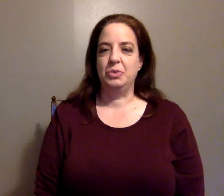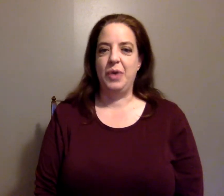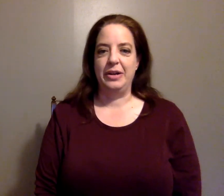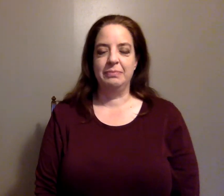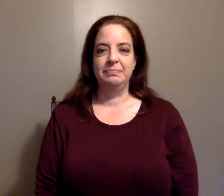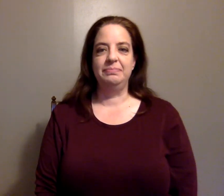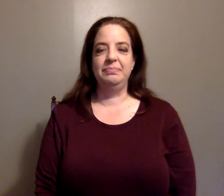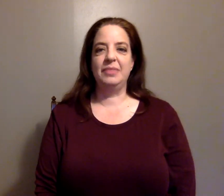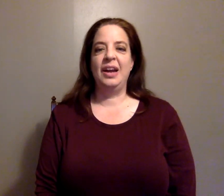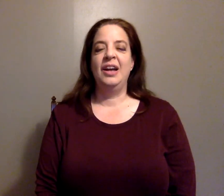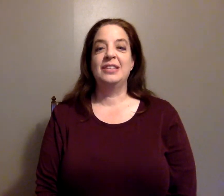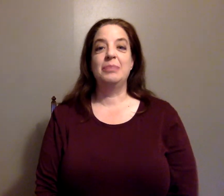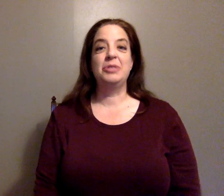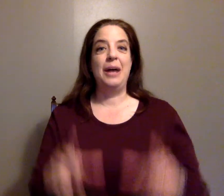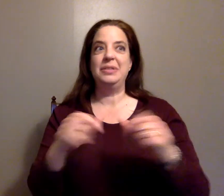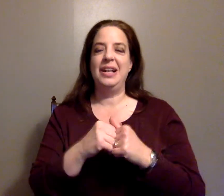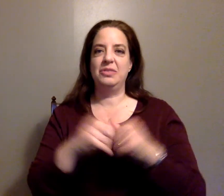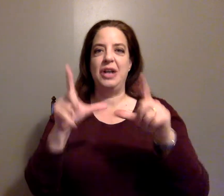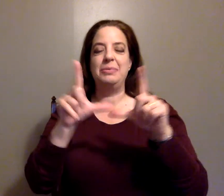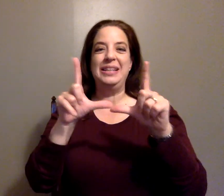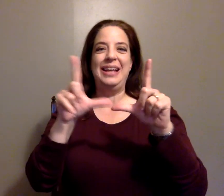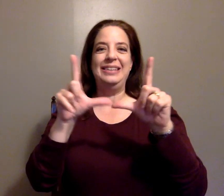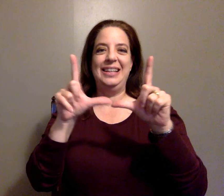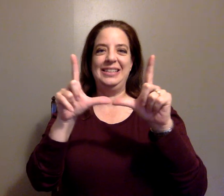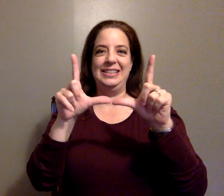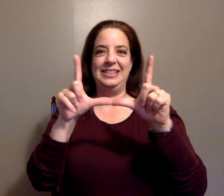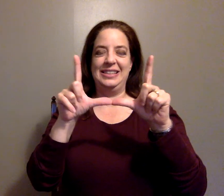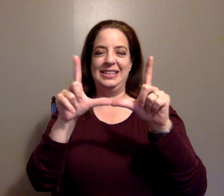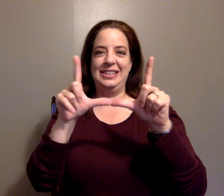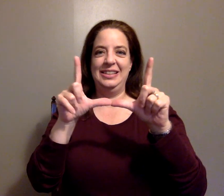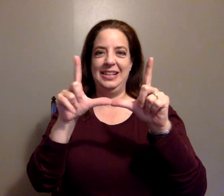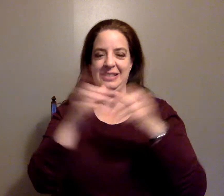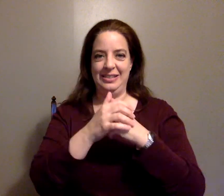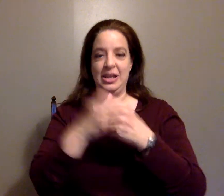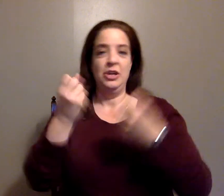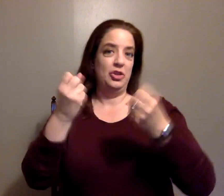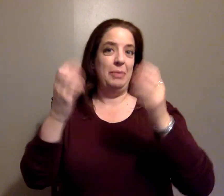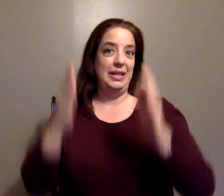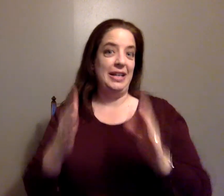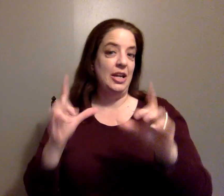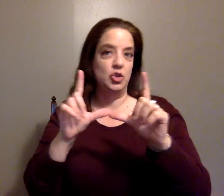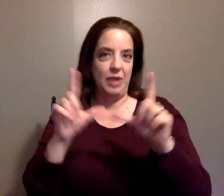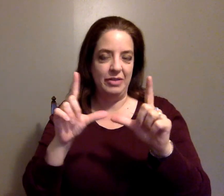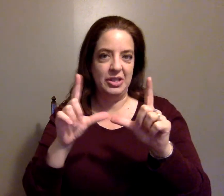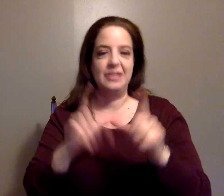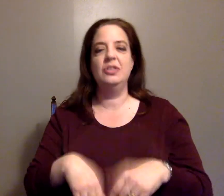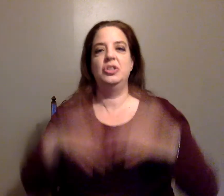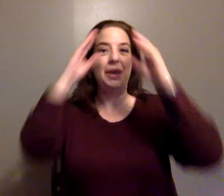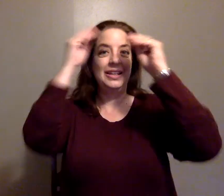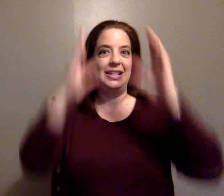required. Some jobs, lots of jobs, need a license. License. So you might need a driver's license. You might need a